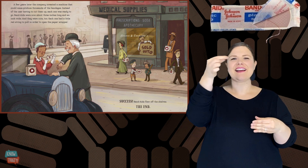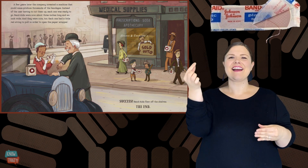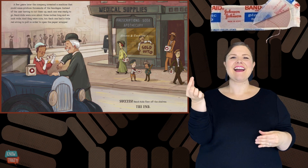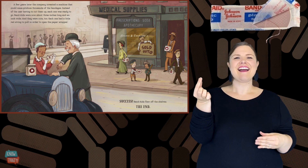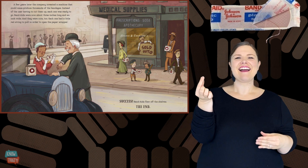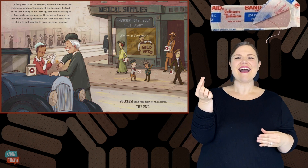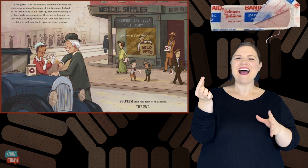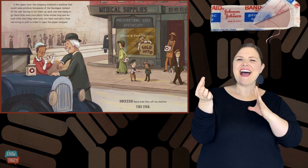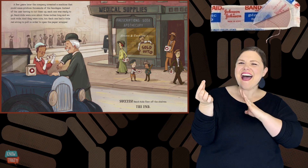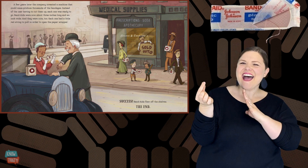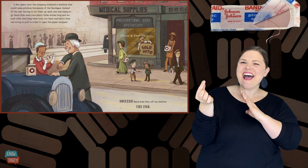wrapper.